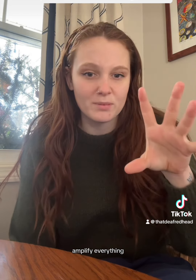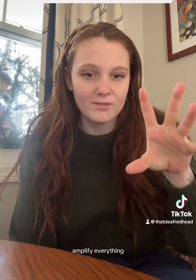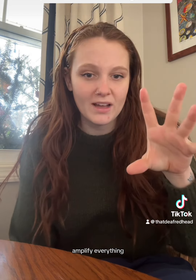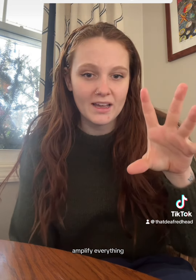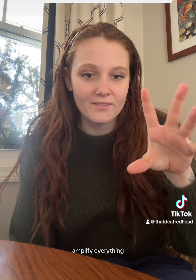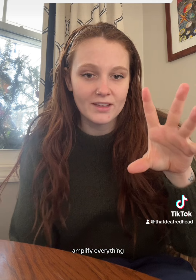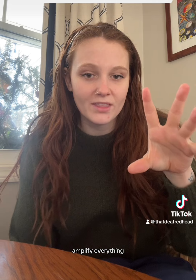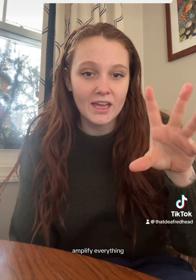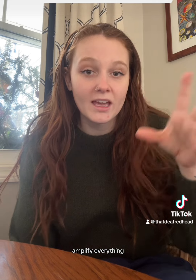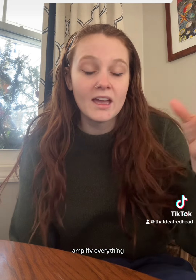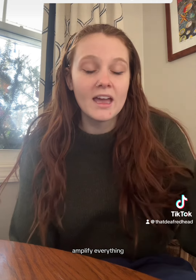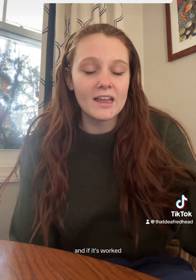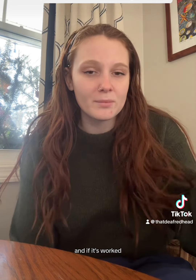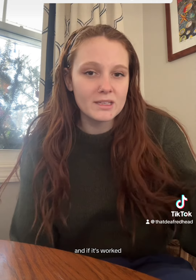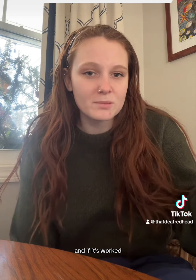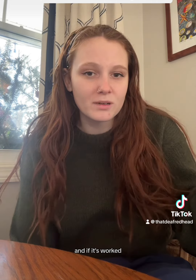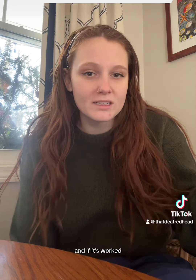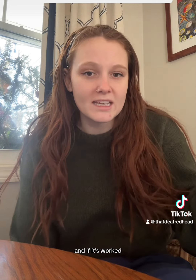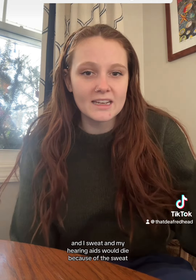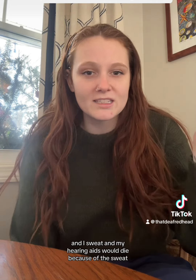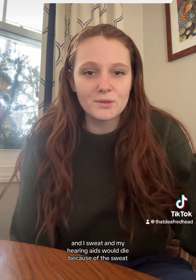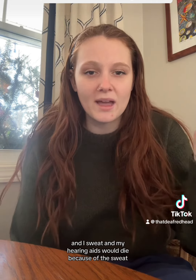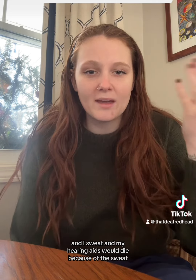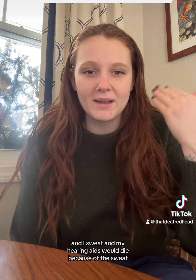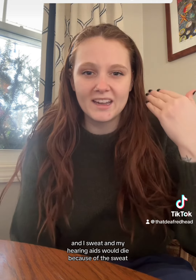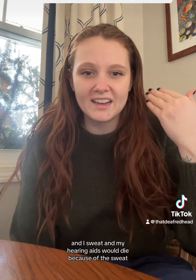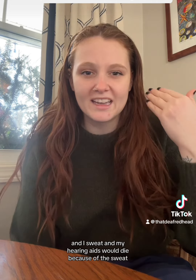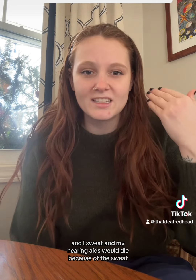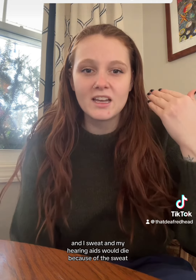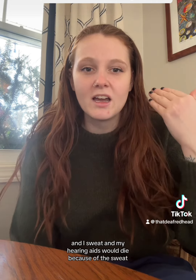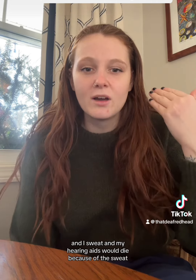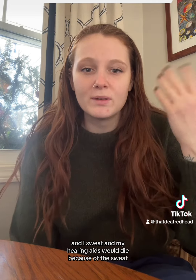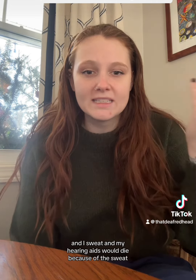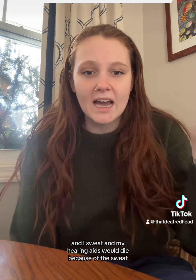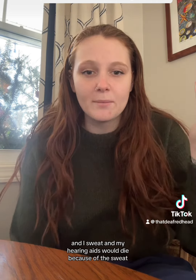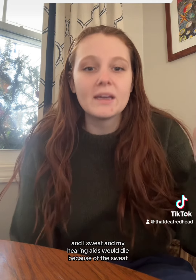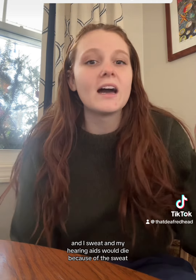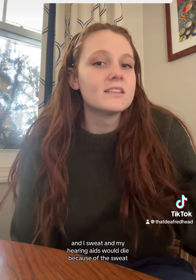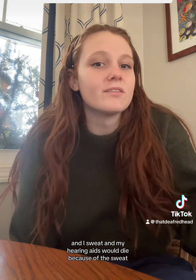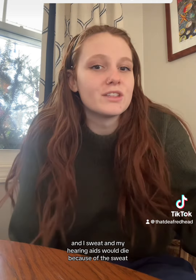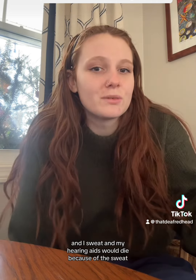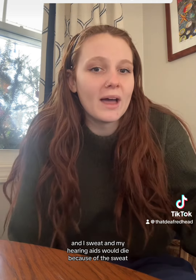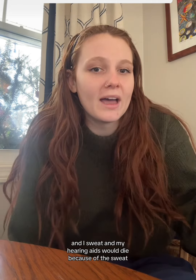amplify everything. And I played sports and I sweat, and my hearing aids would die because of the sweat.